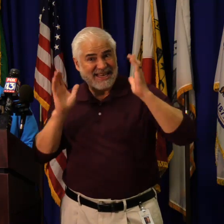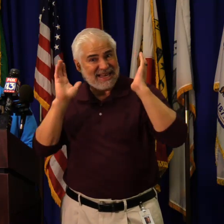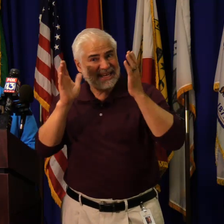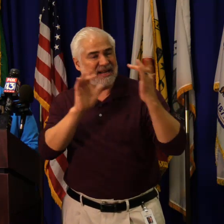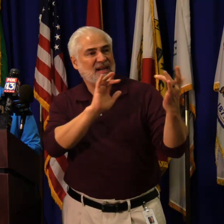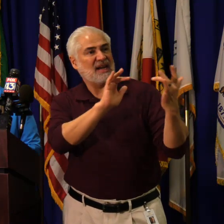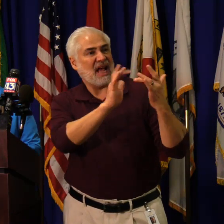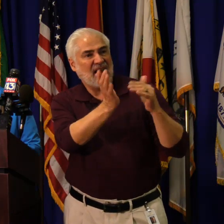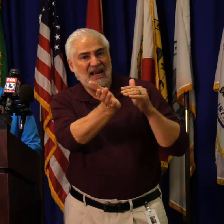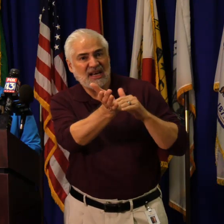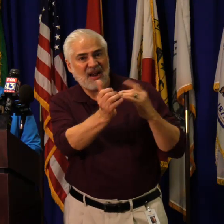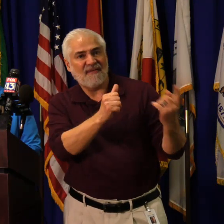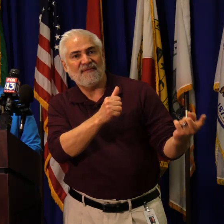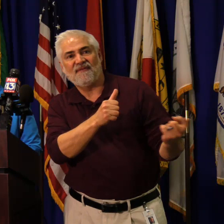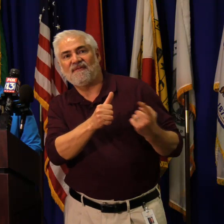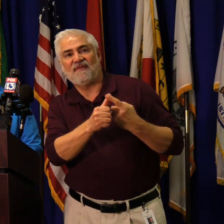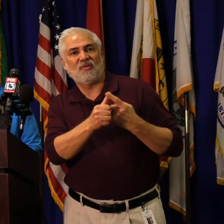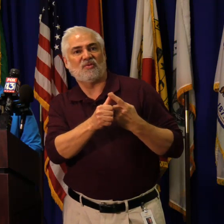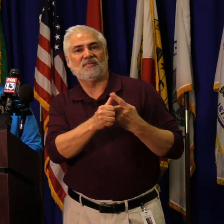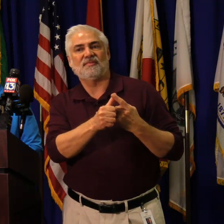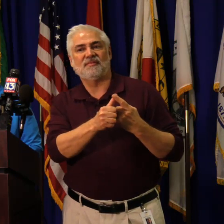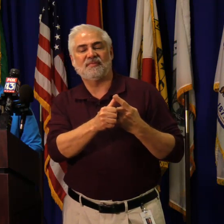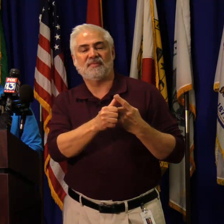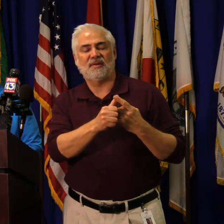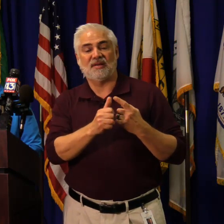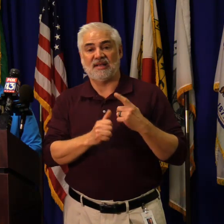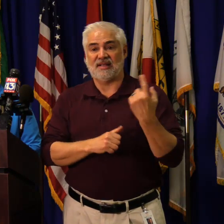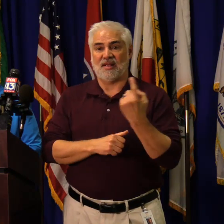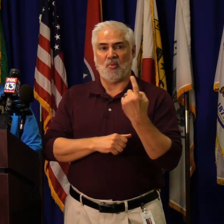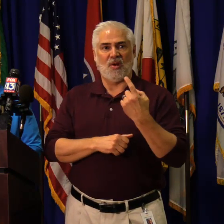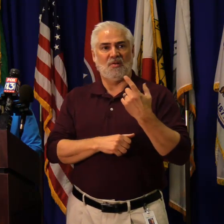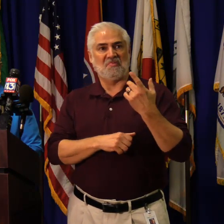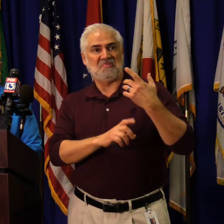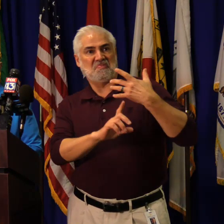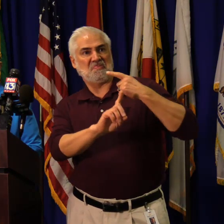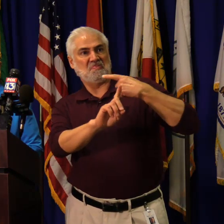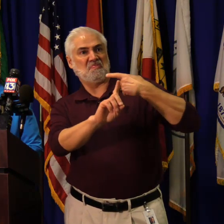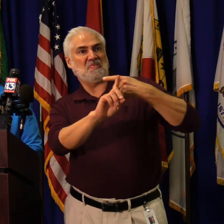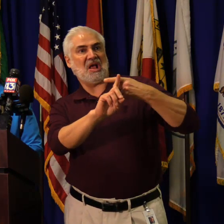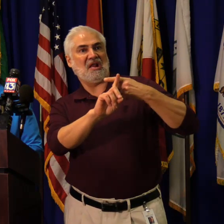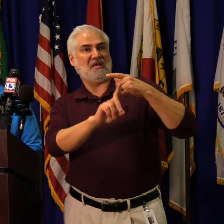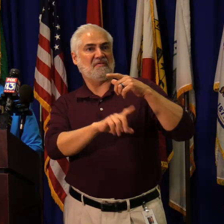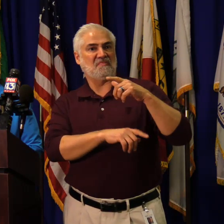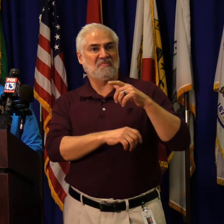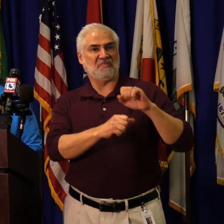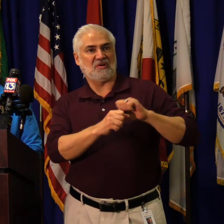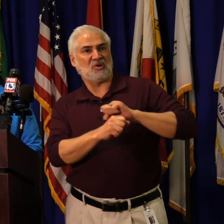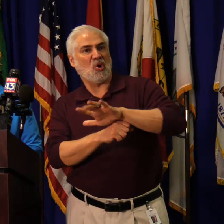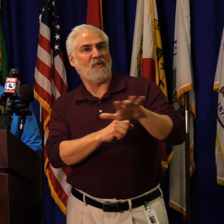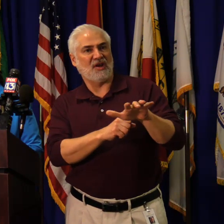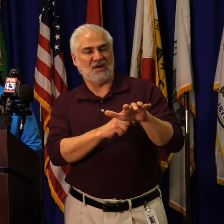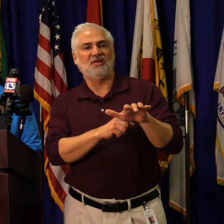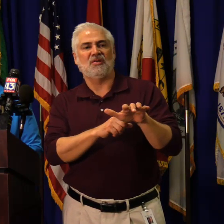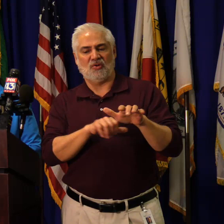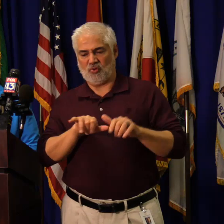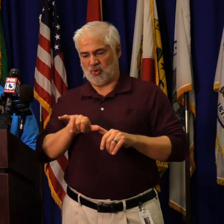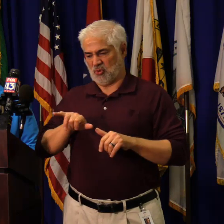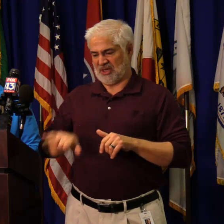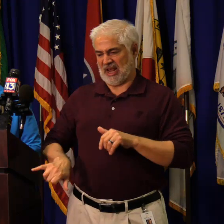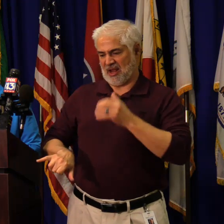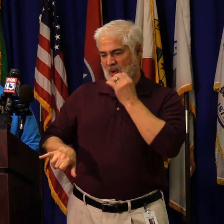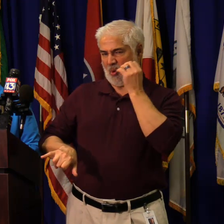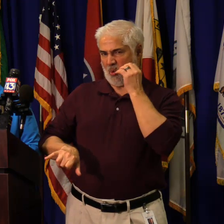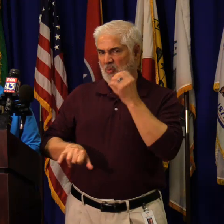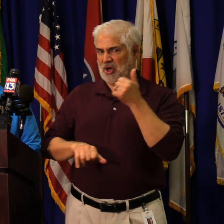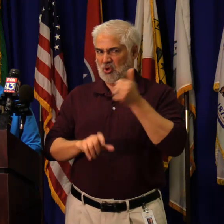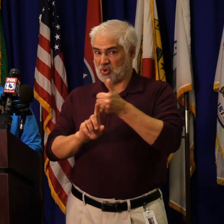then if you are exposed to someone who's been diagnosed with COVID, you should be quarantined for 14